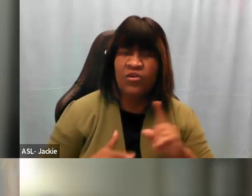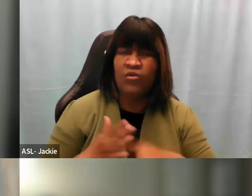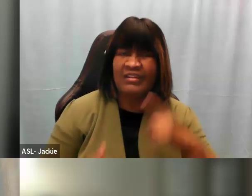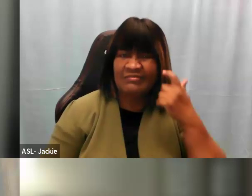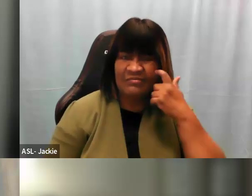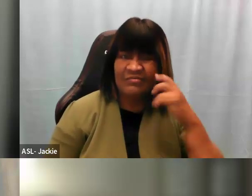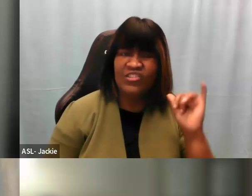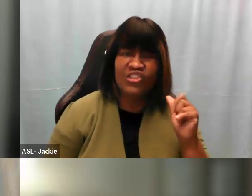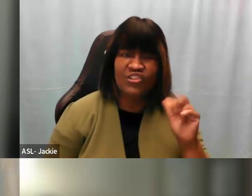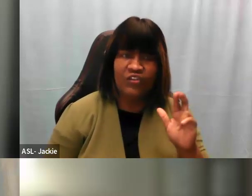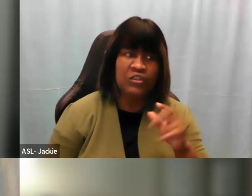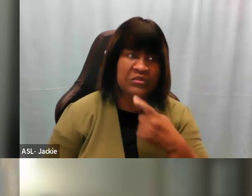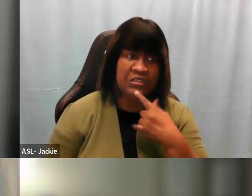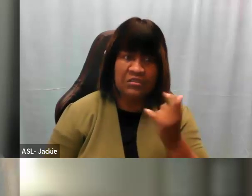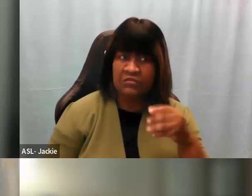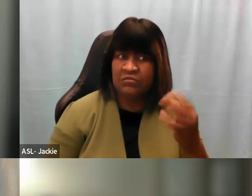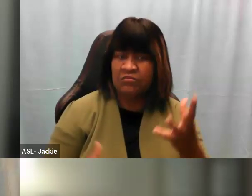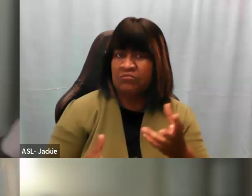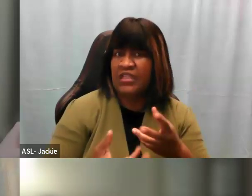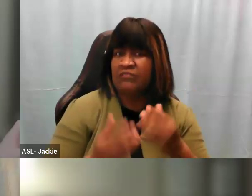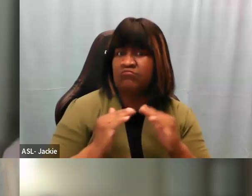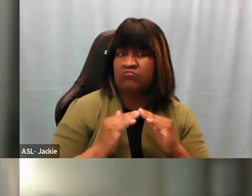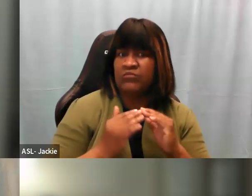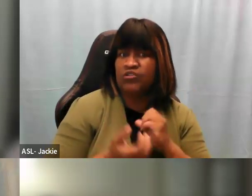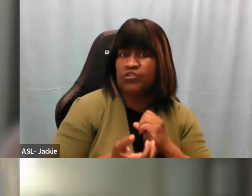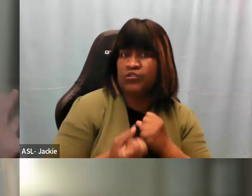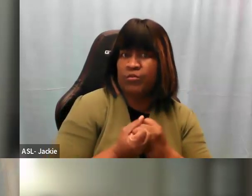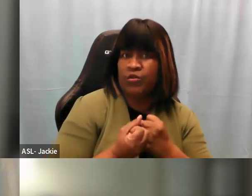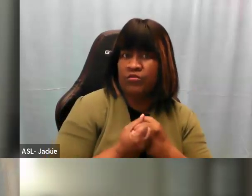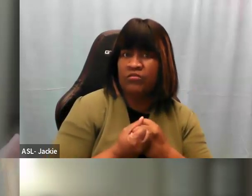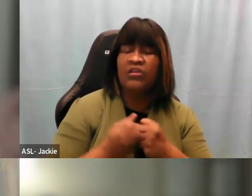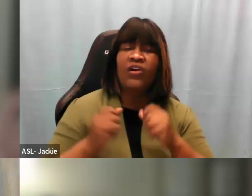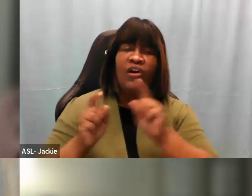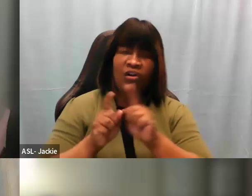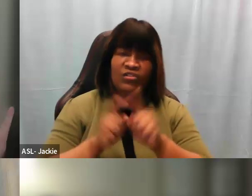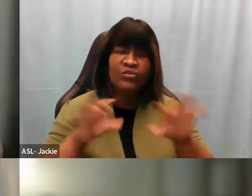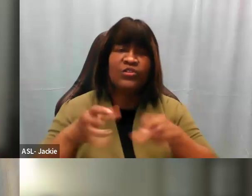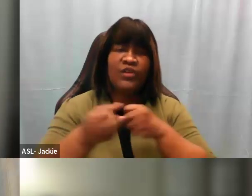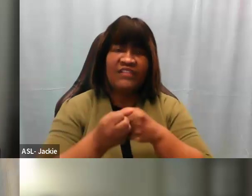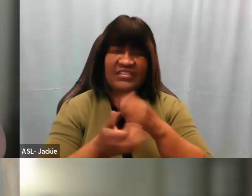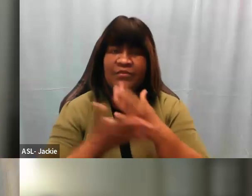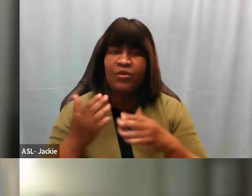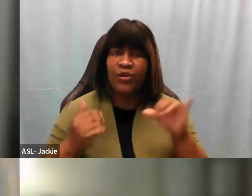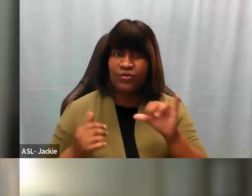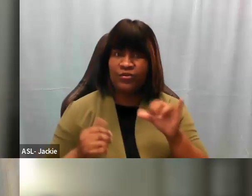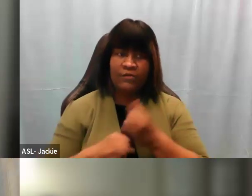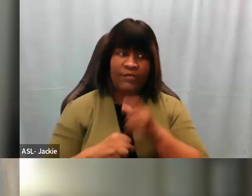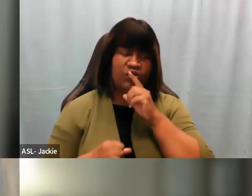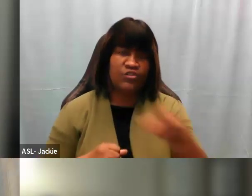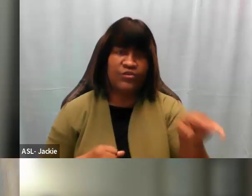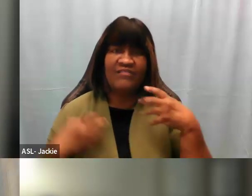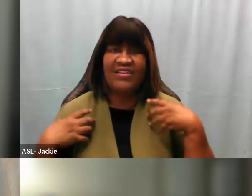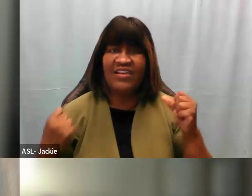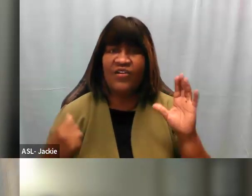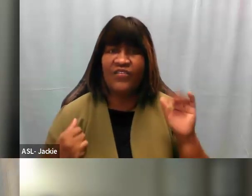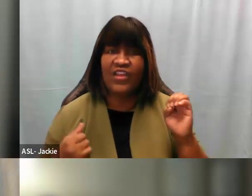provide that peer support. And we also do that advocacy piece of ensuring healthcare access